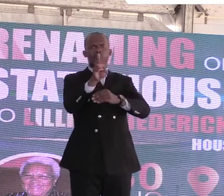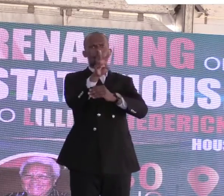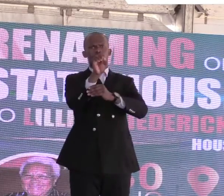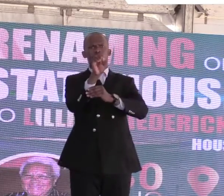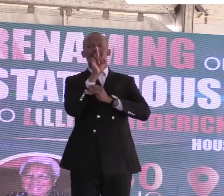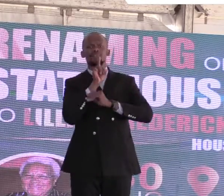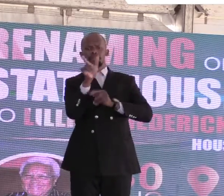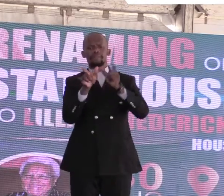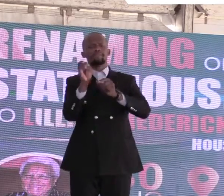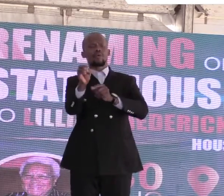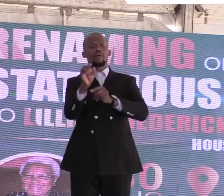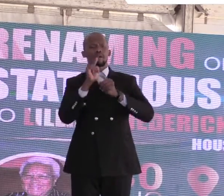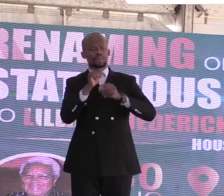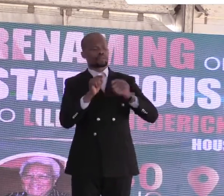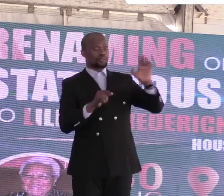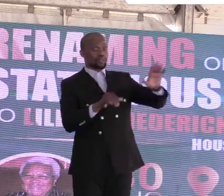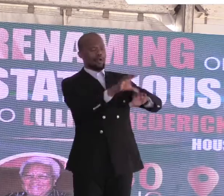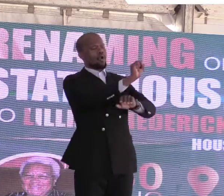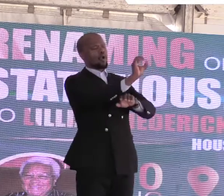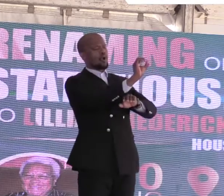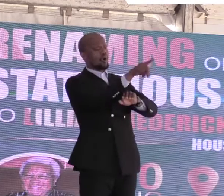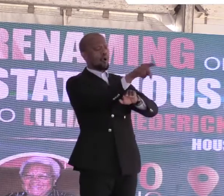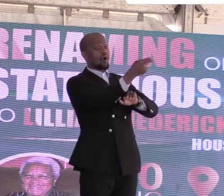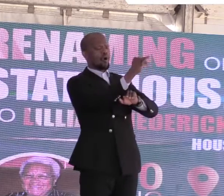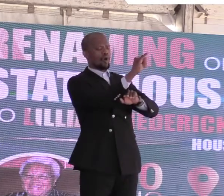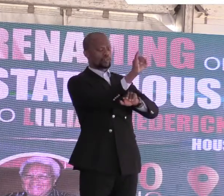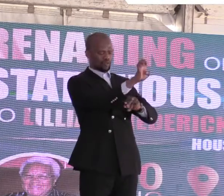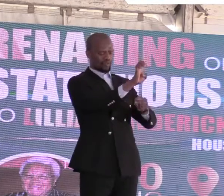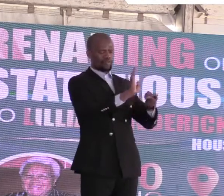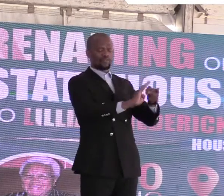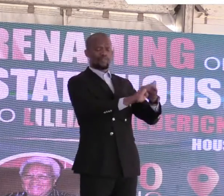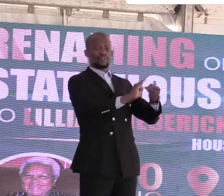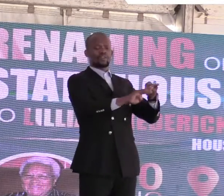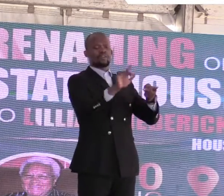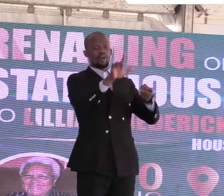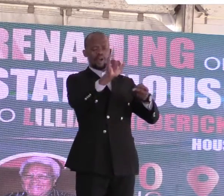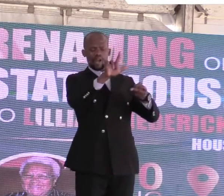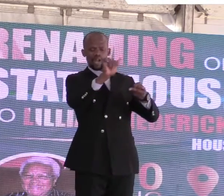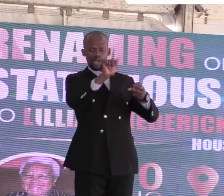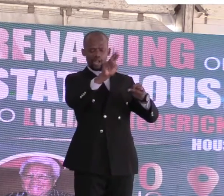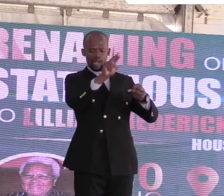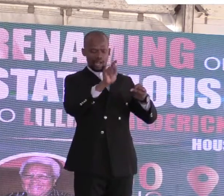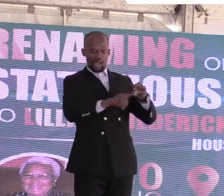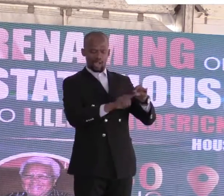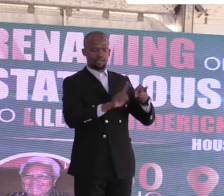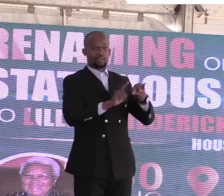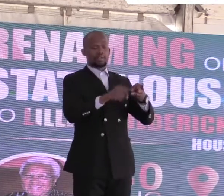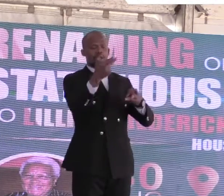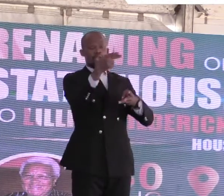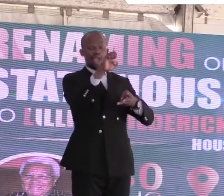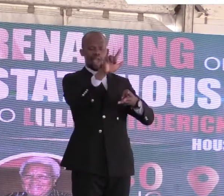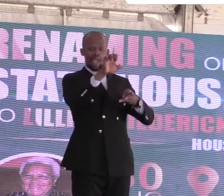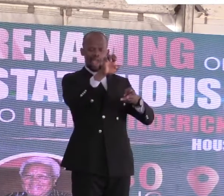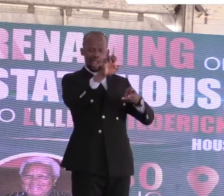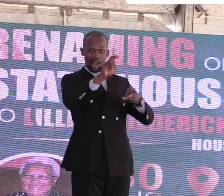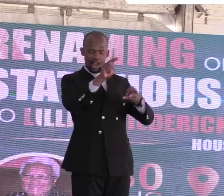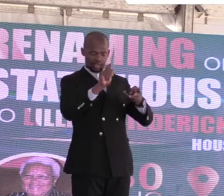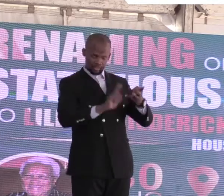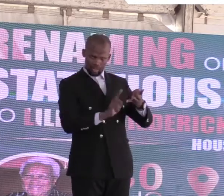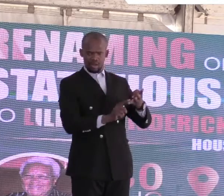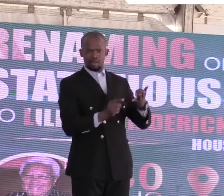there. The one is Mama Sophie de Bruin, the other one is Mama Lillian Ngoy, Helen Joseph, and